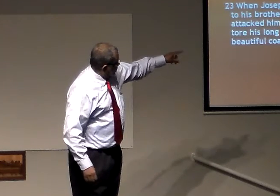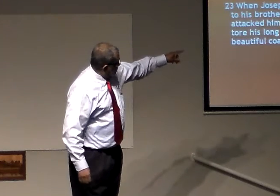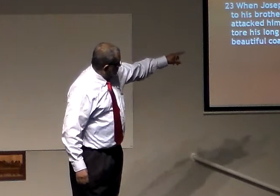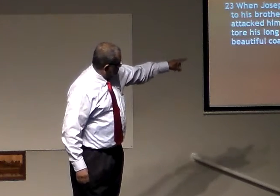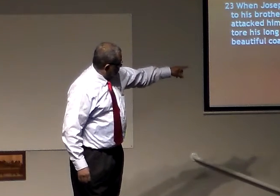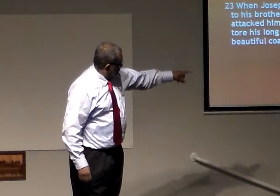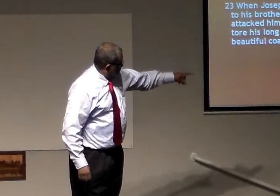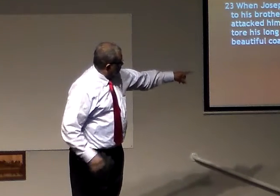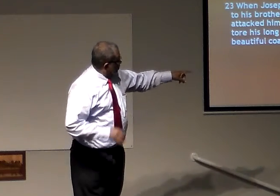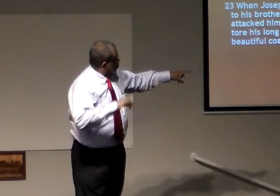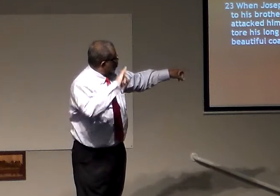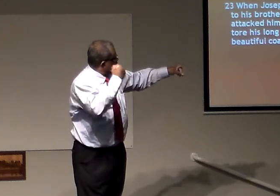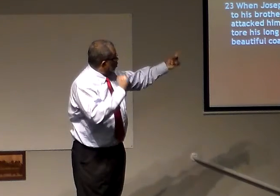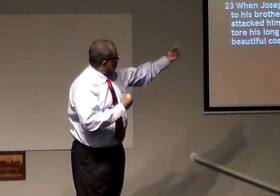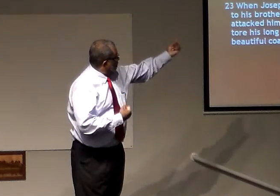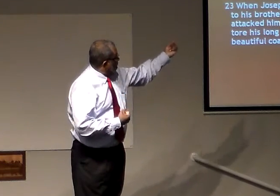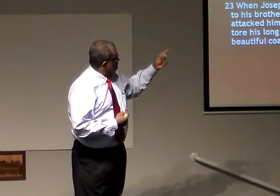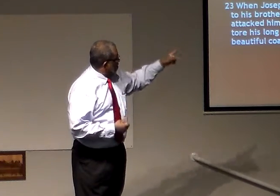As you can see, right there in that picture.